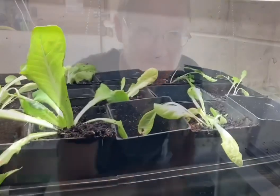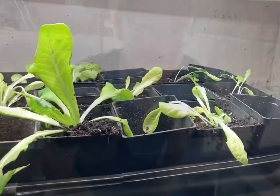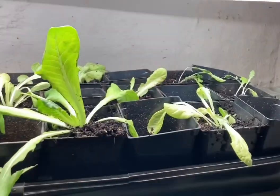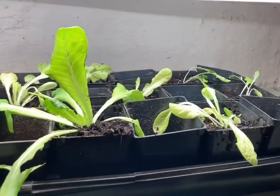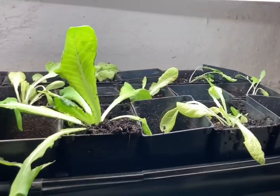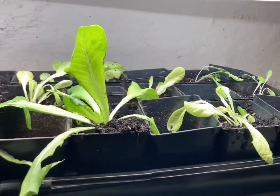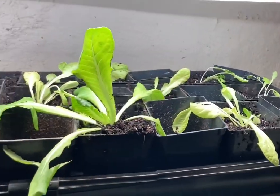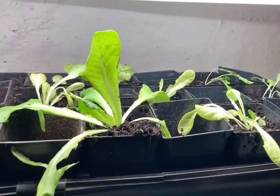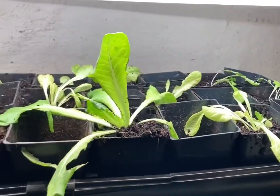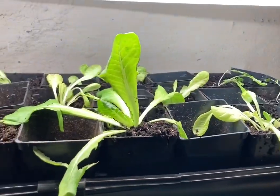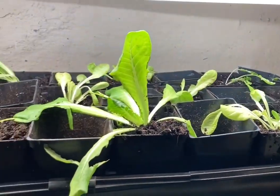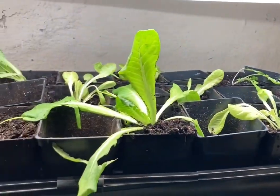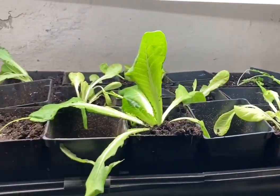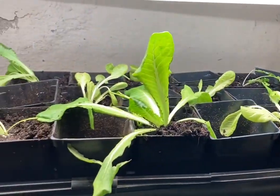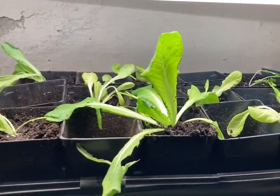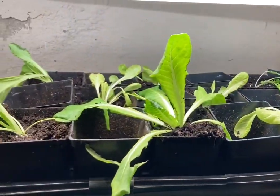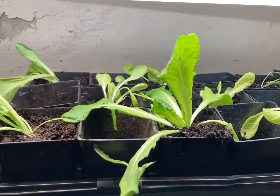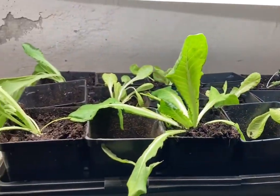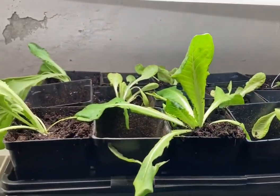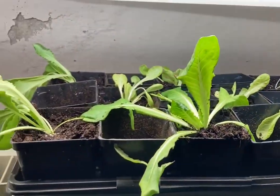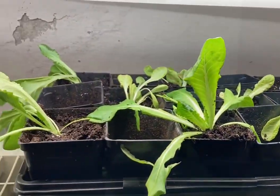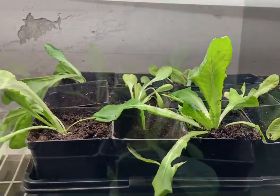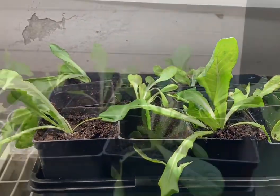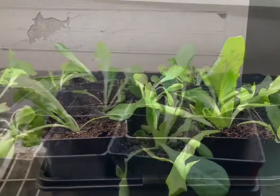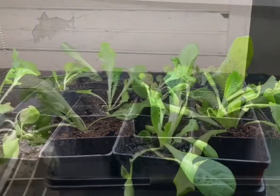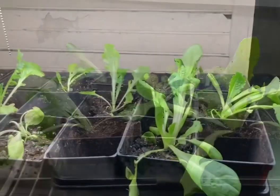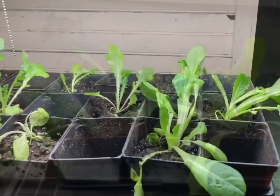It needed more light over here. It wasn't bright enough.